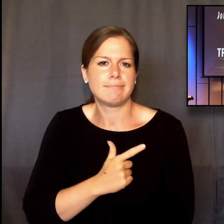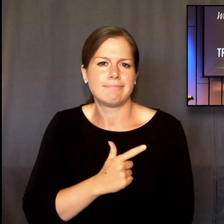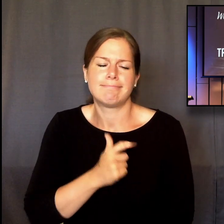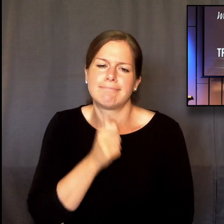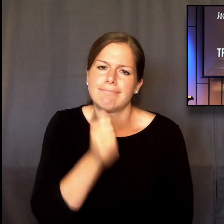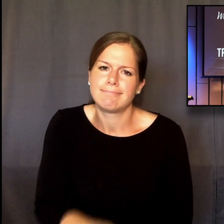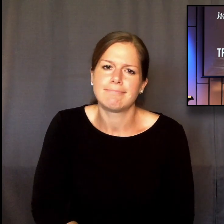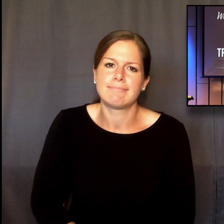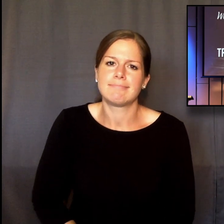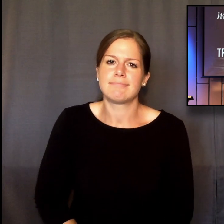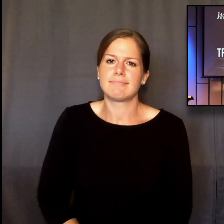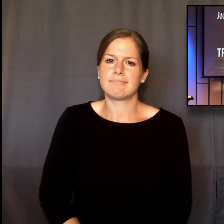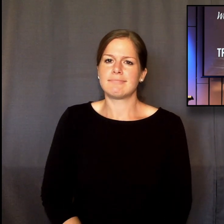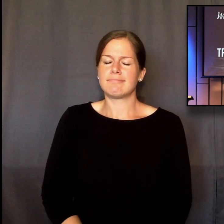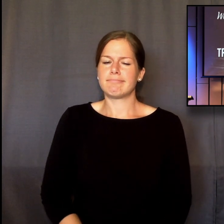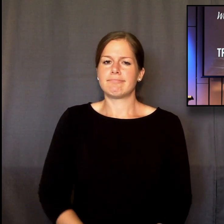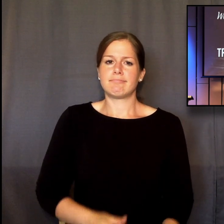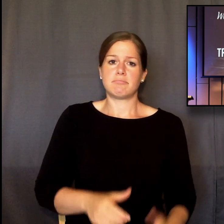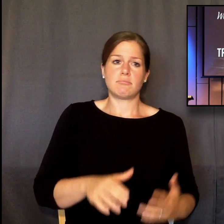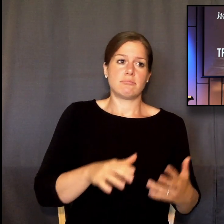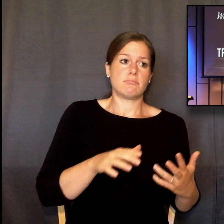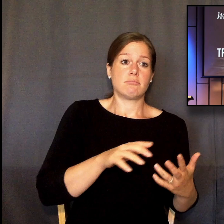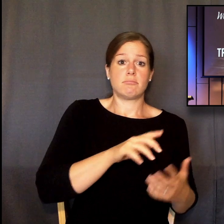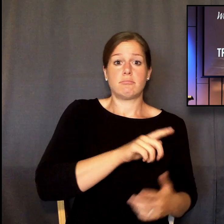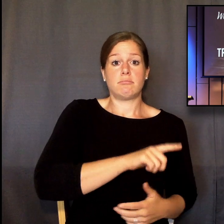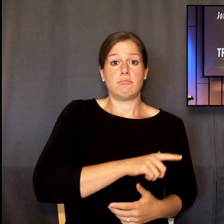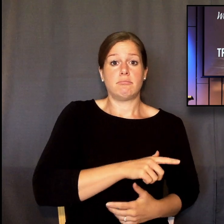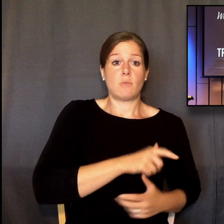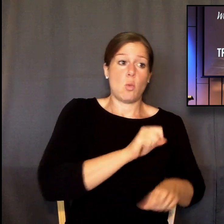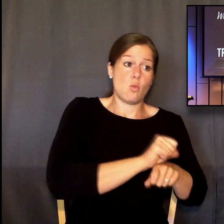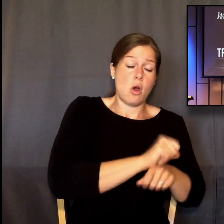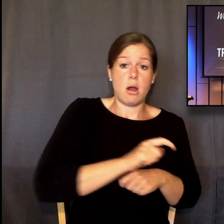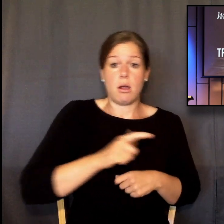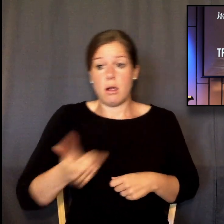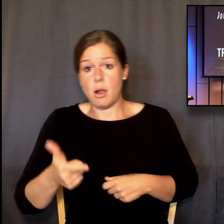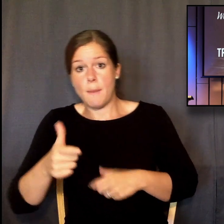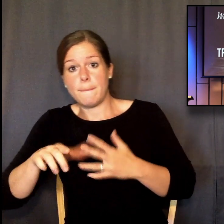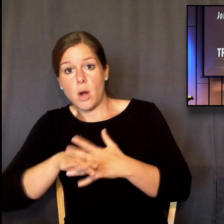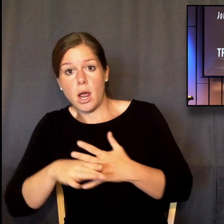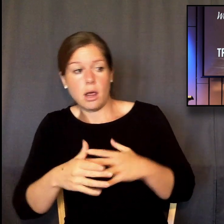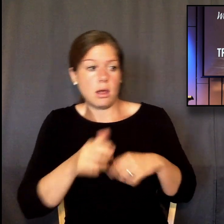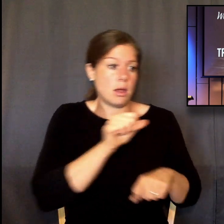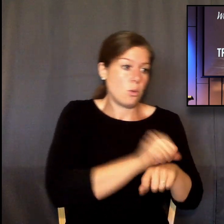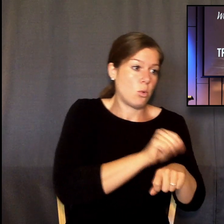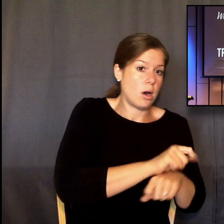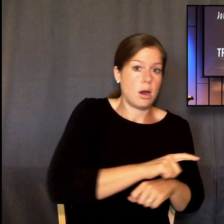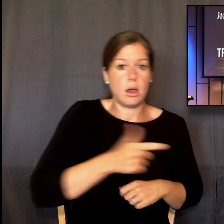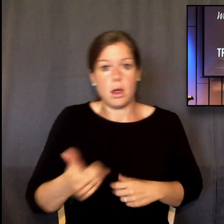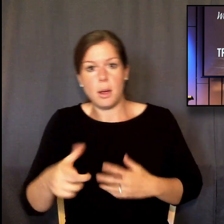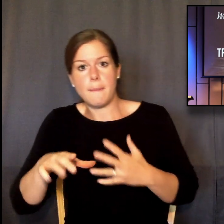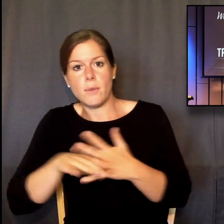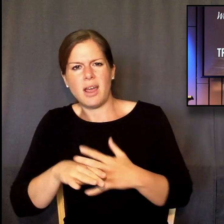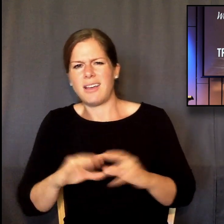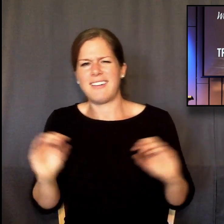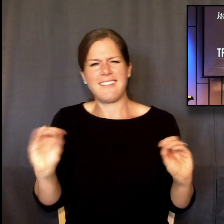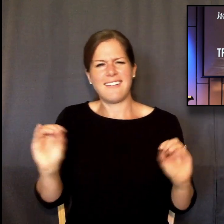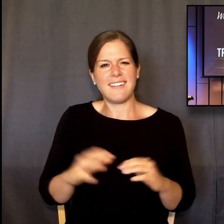productivity to inefficiency and back to productivity. No, not him. No matter what is going on in the world in general,